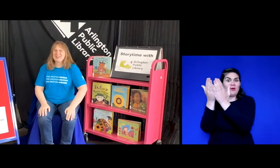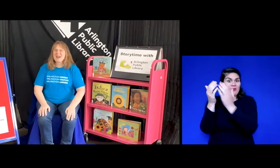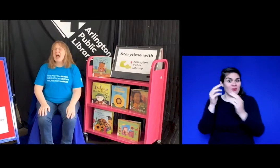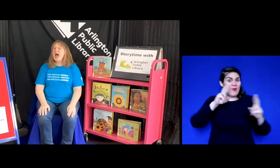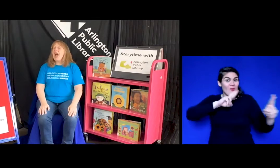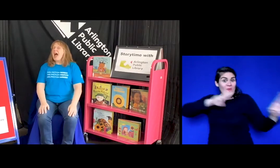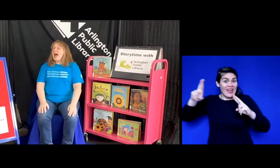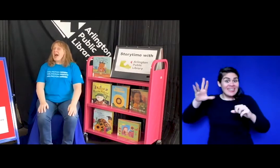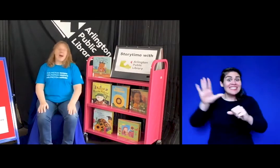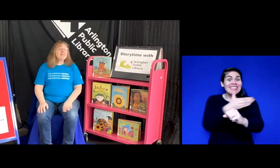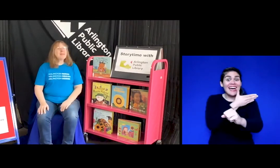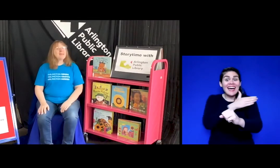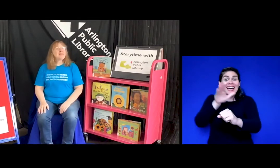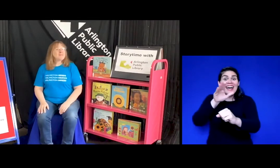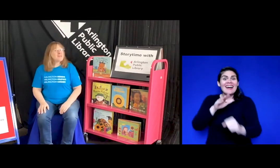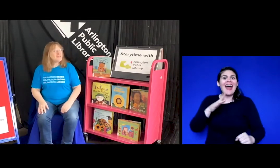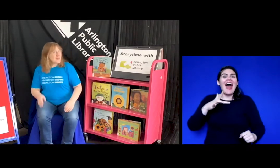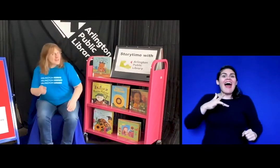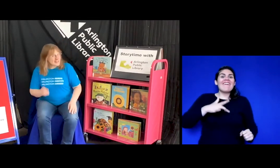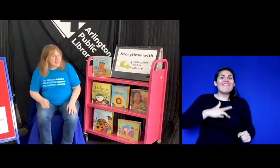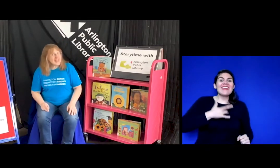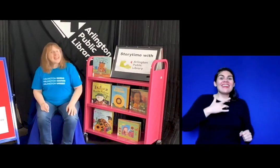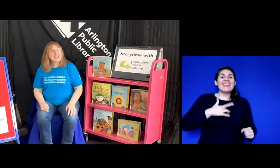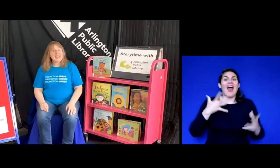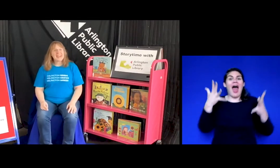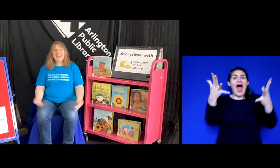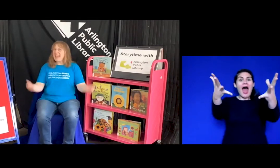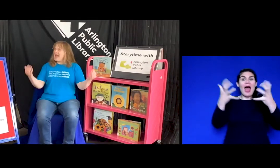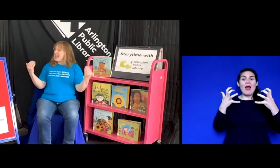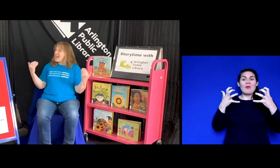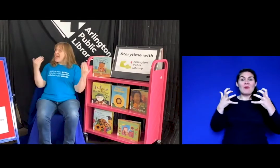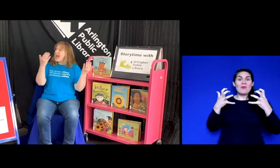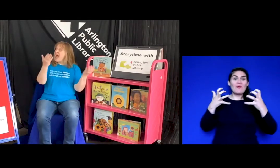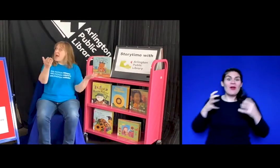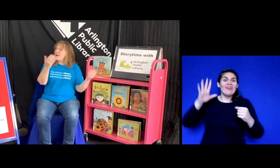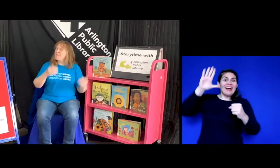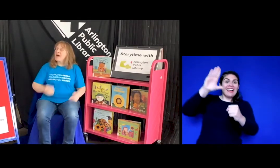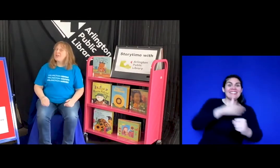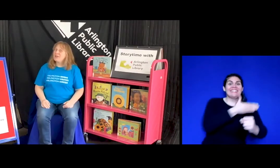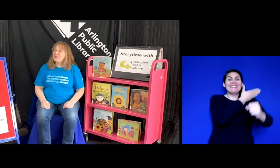I'm in the mood for singing hey how about you